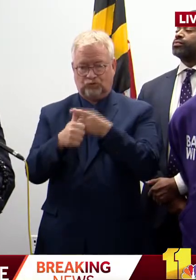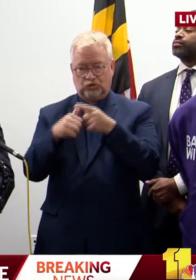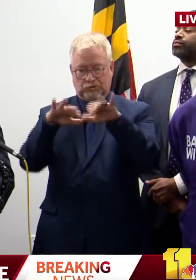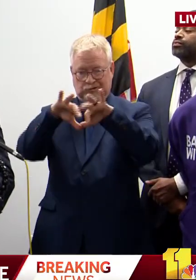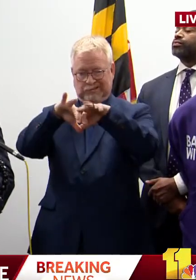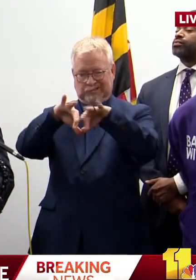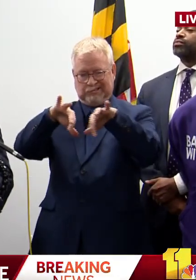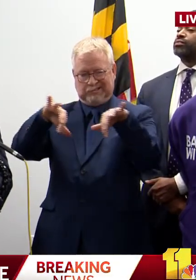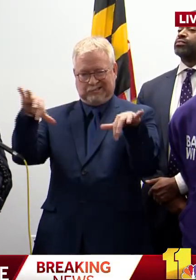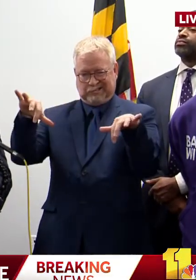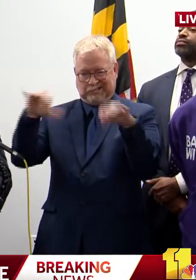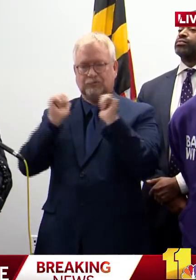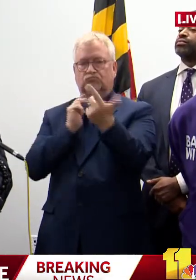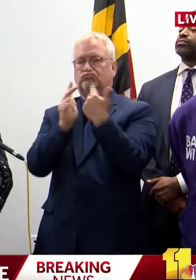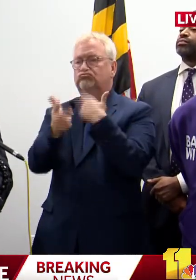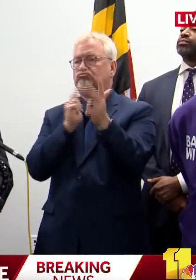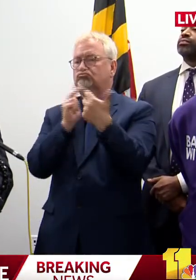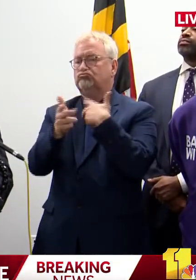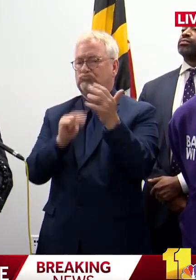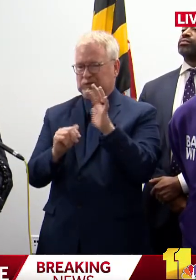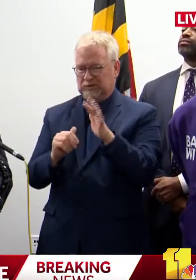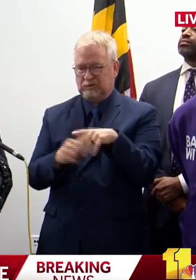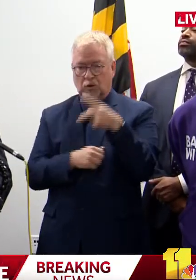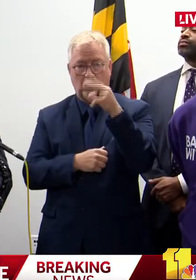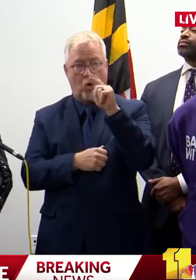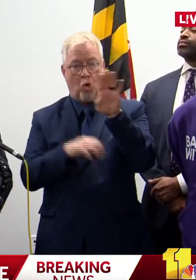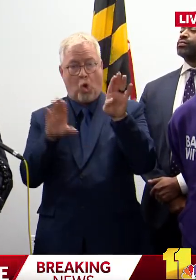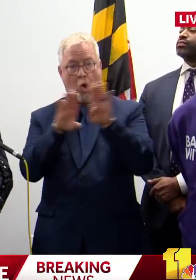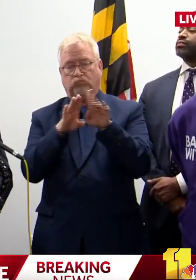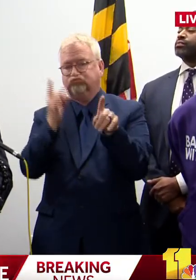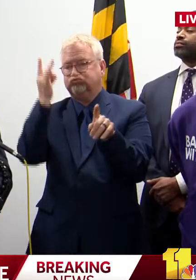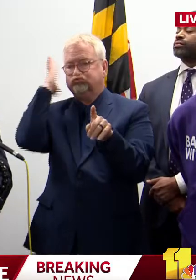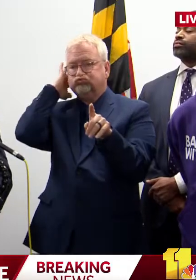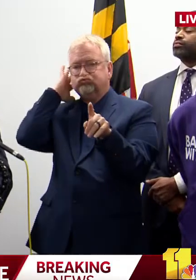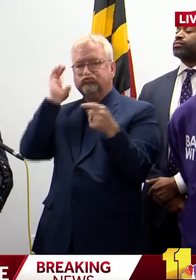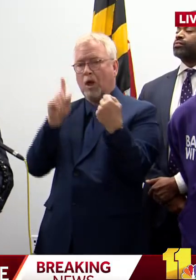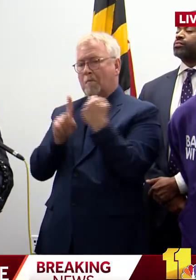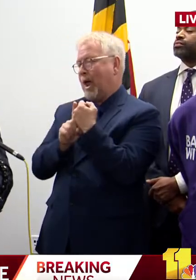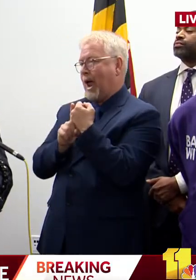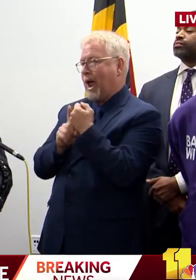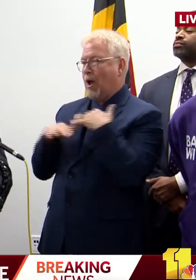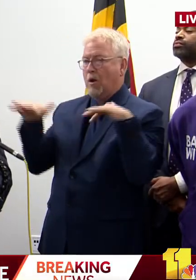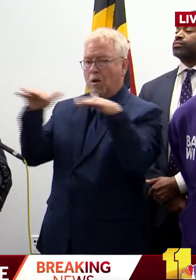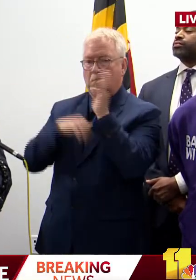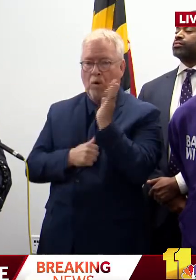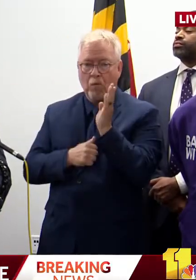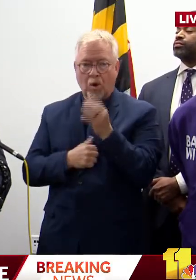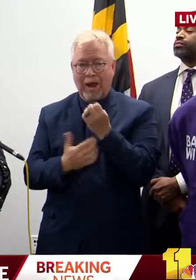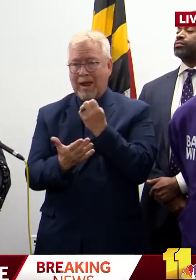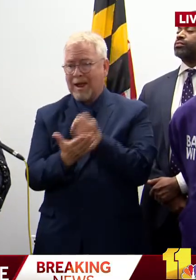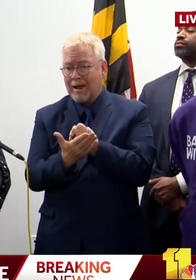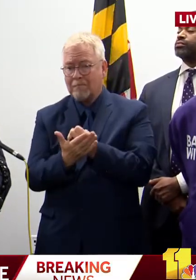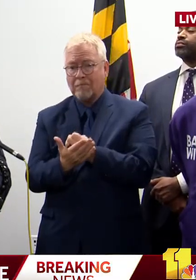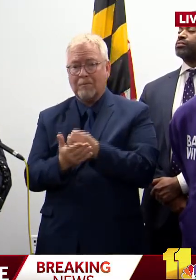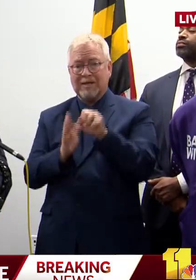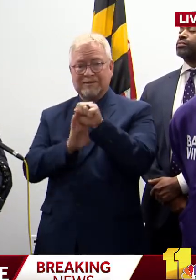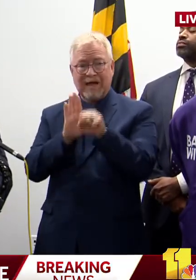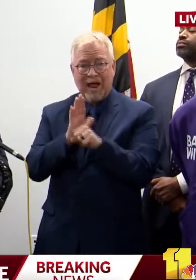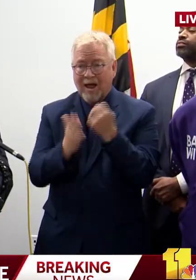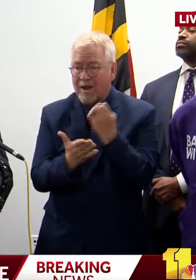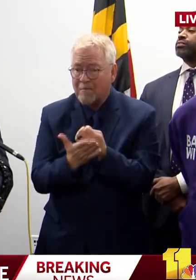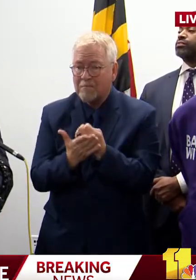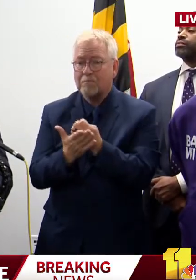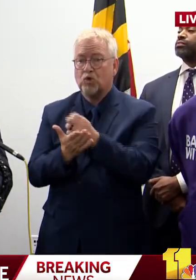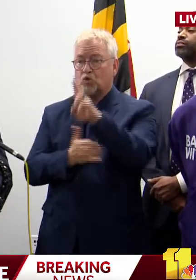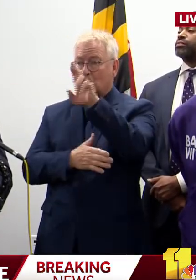closed, the impact it has not just on Baltimore, in our economy, in the state of economy, but in our country, and affects the